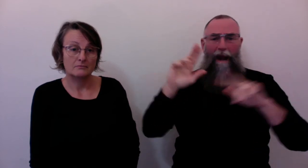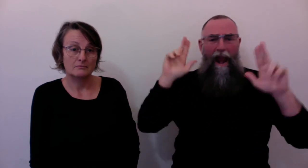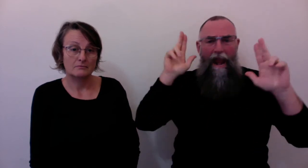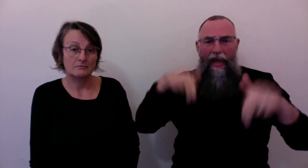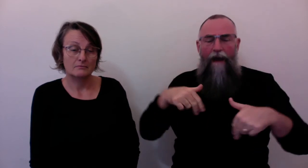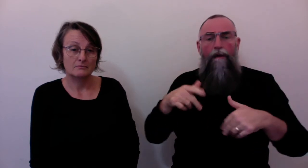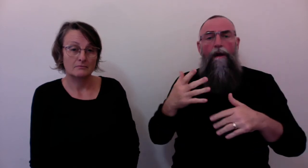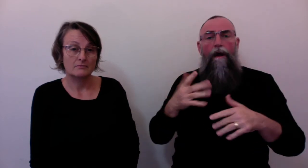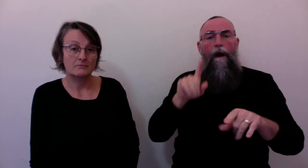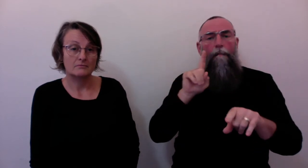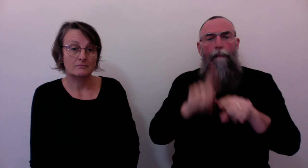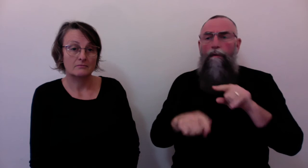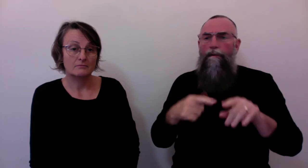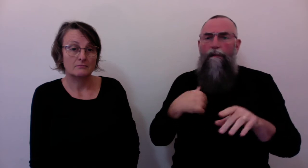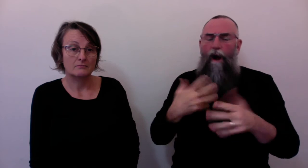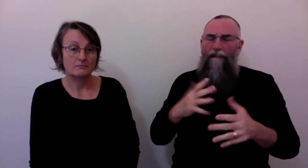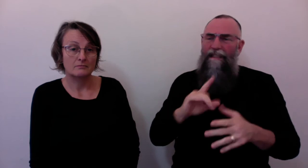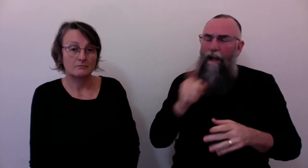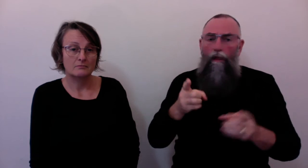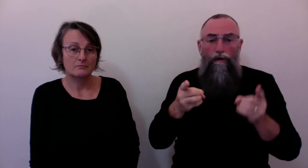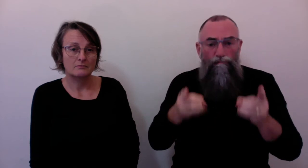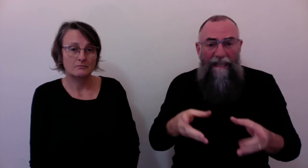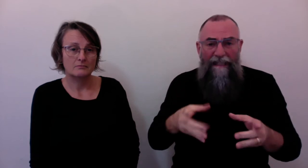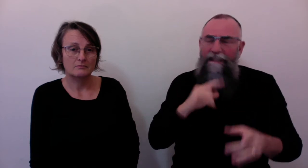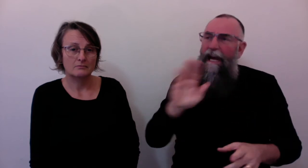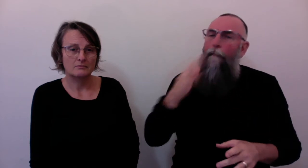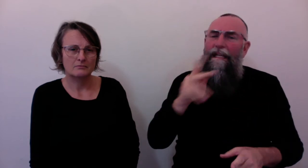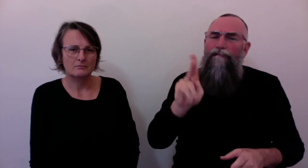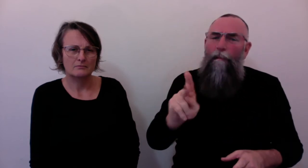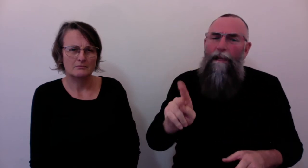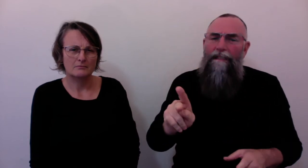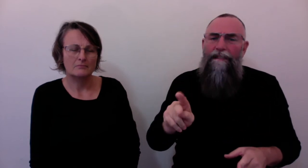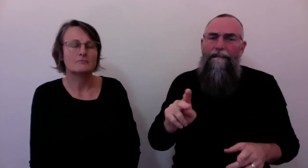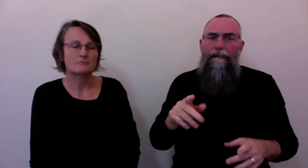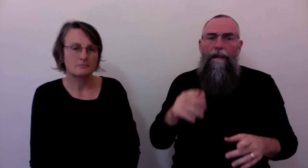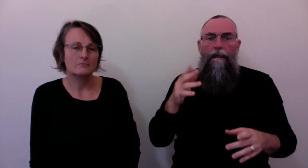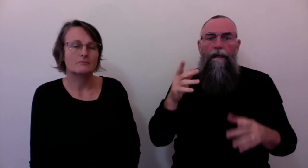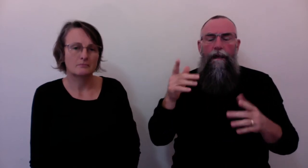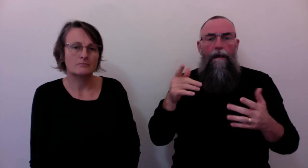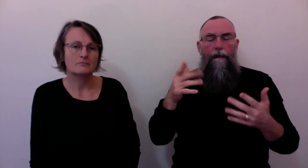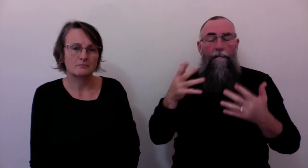I'll ask to like repeat them to repeat themselves, because you know, when camera's off, it's loud, you